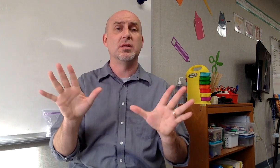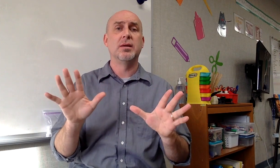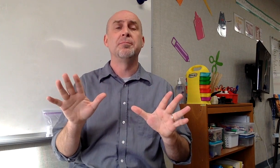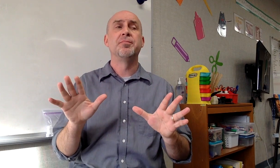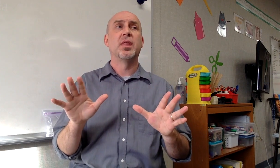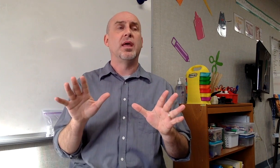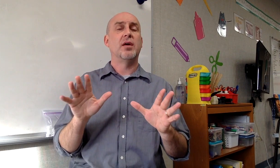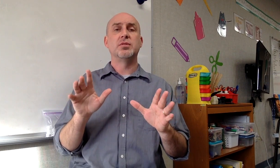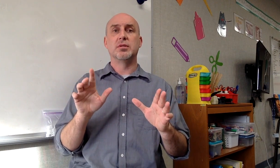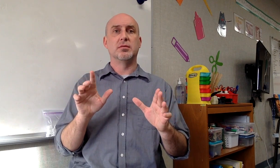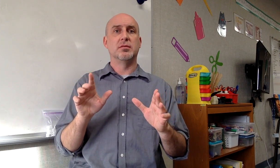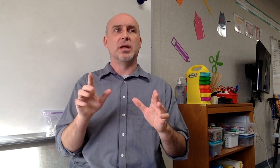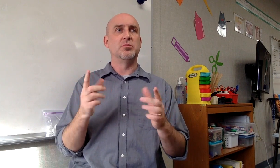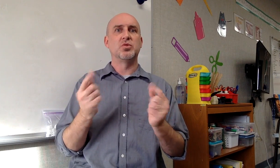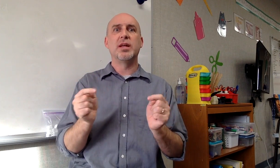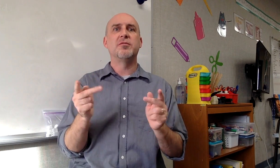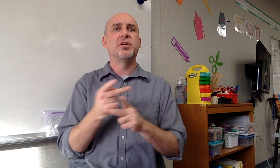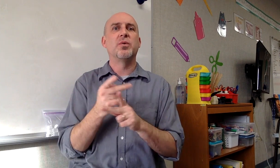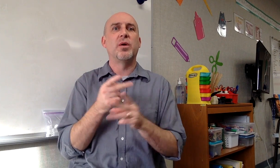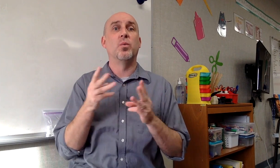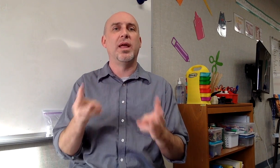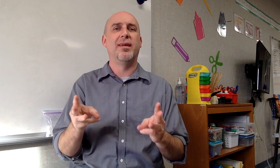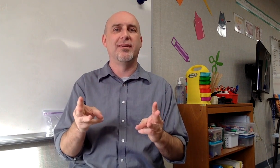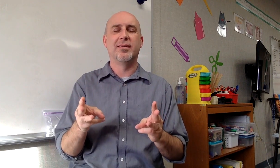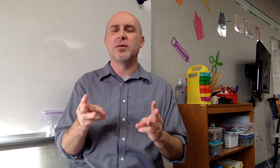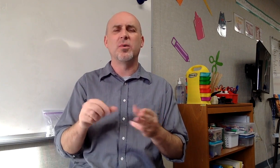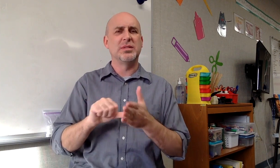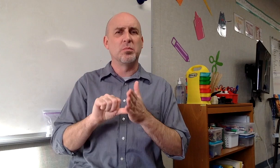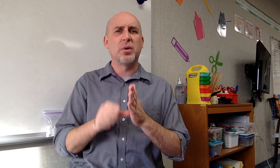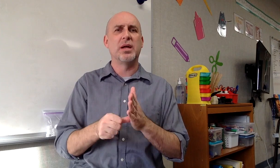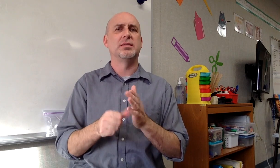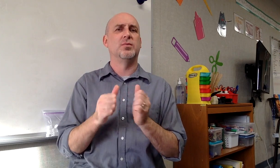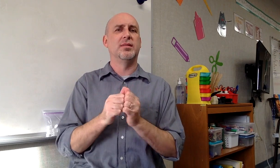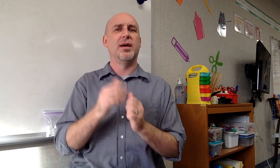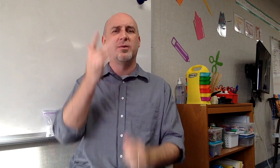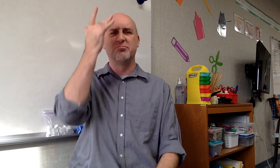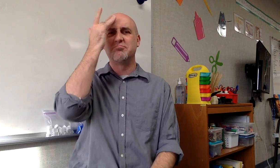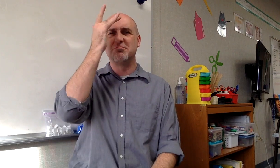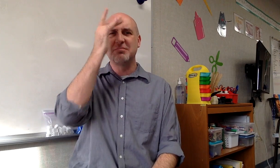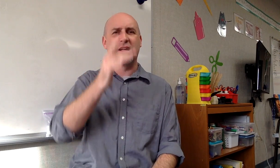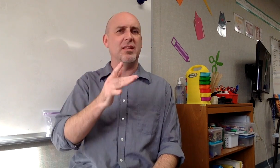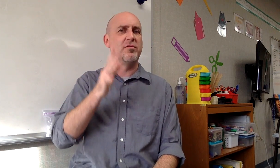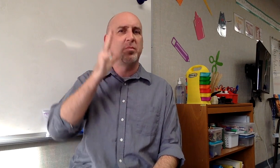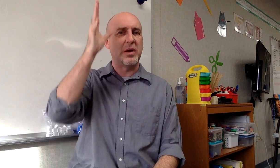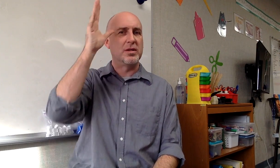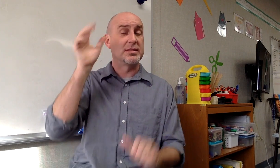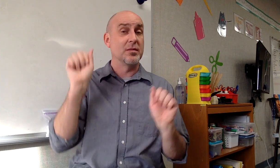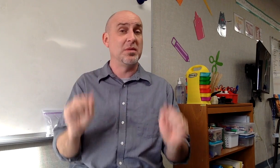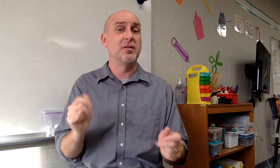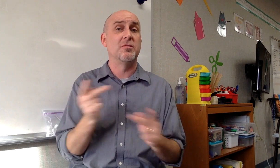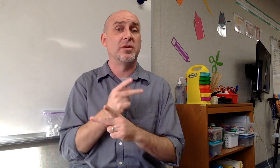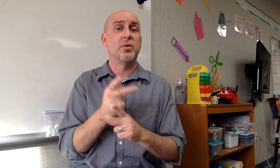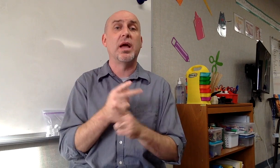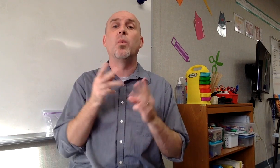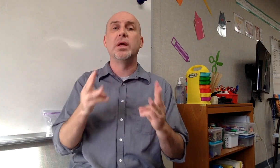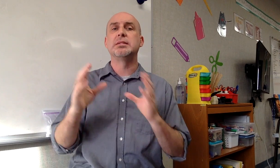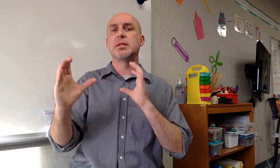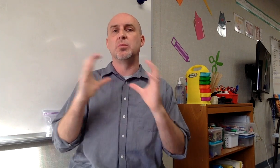clearly, have to try to figure out a way. And I'm always impressed with how clever parents can be in figuring out ways to